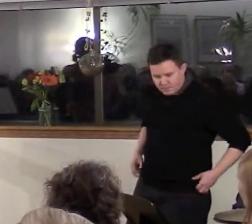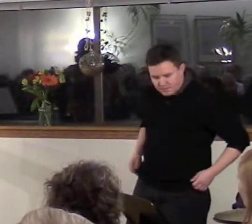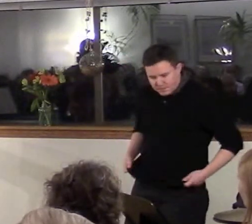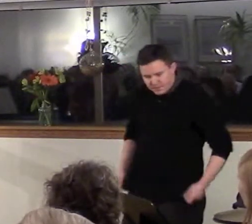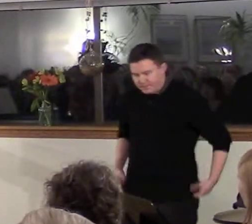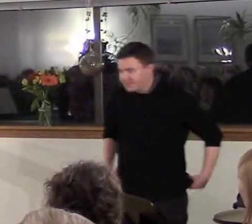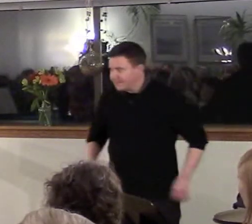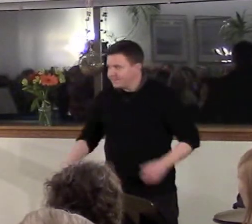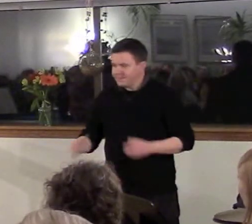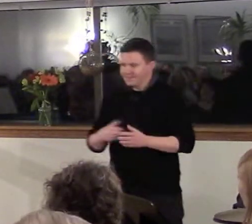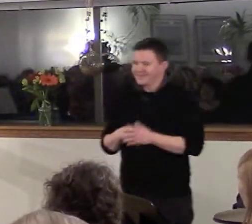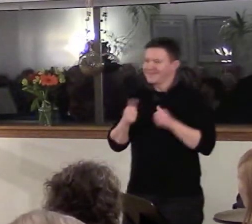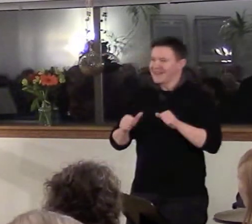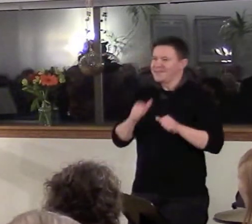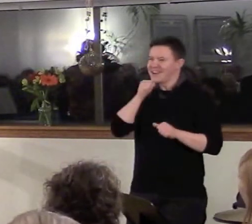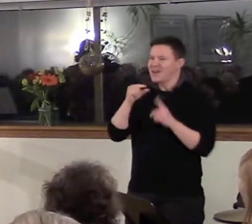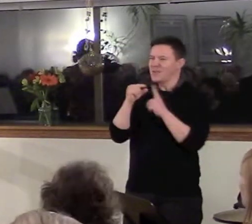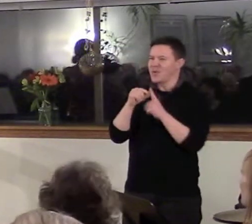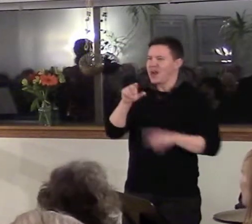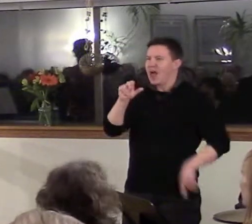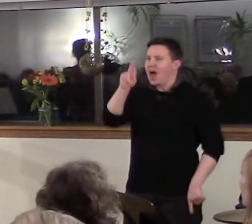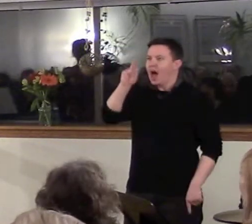I'm trying not to say